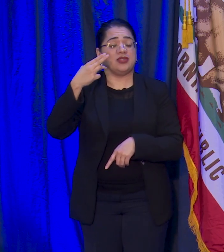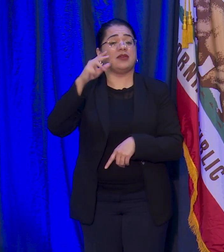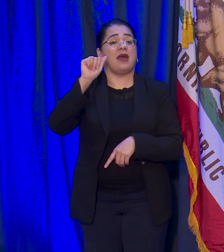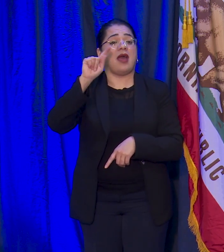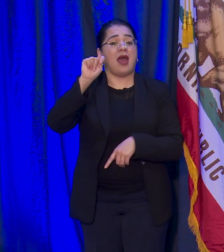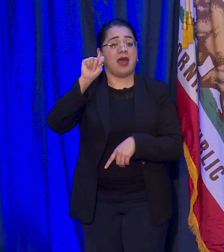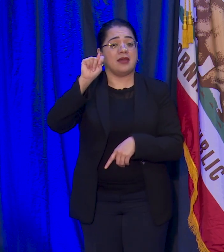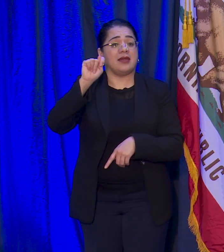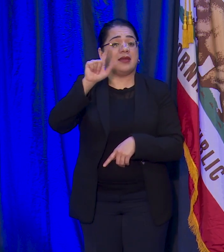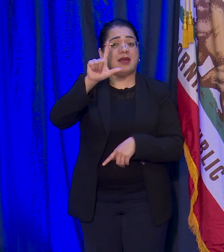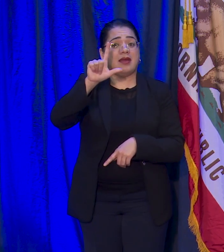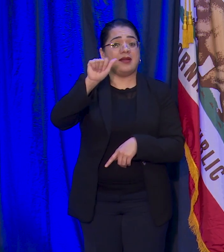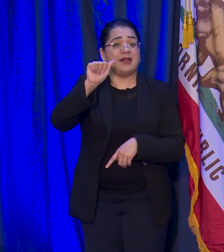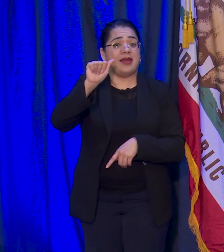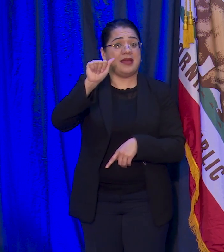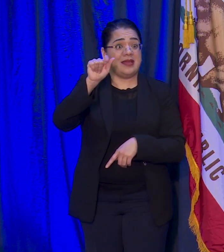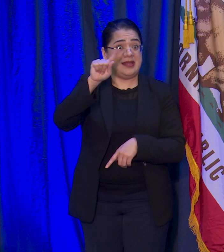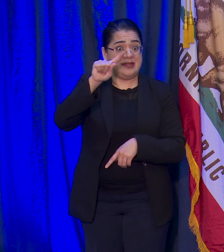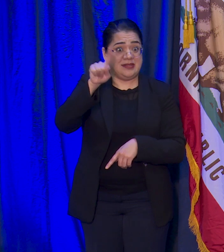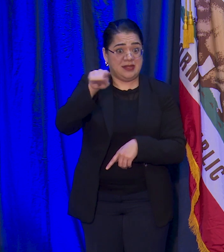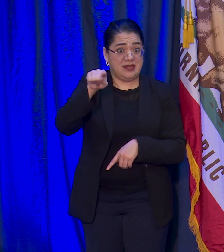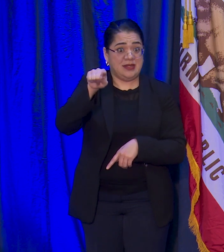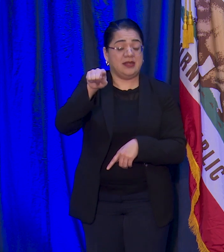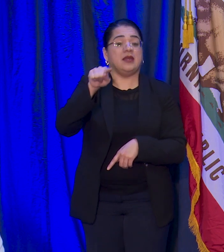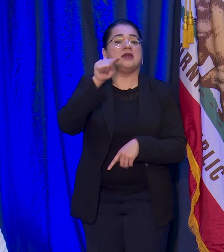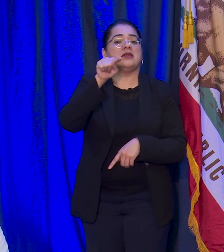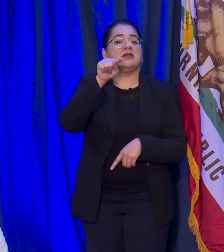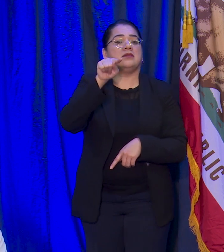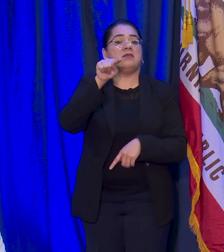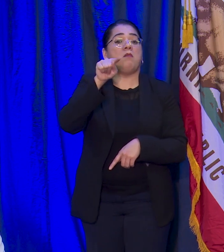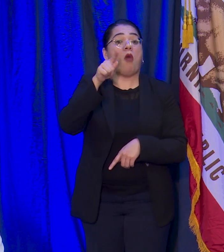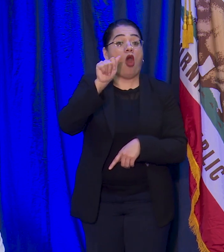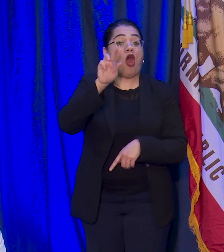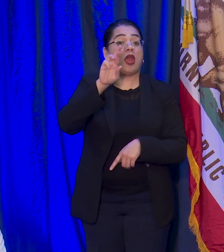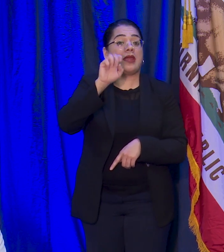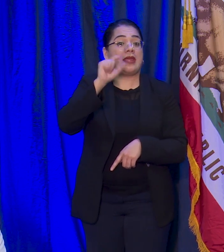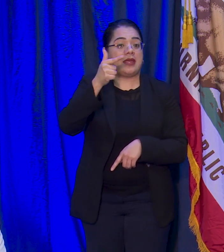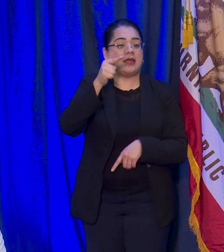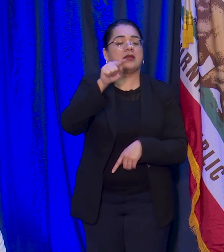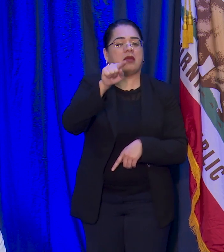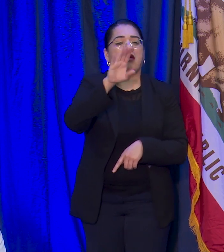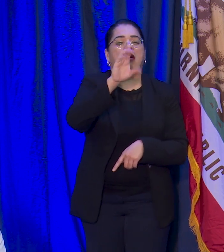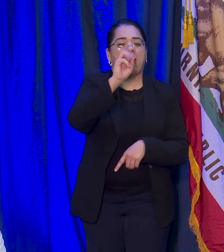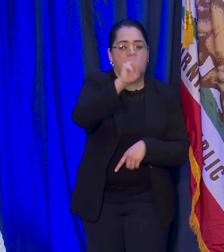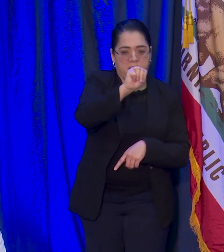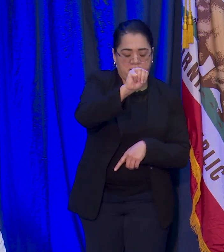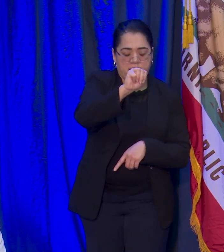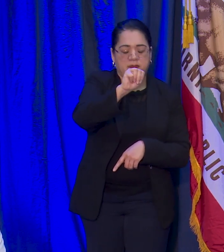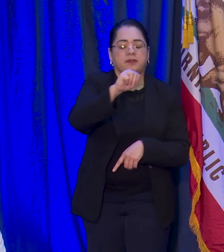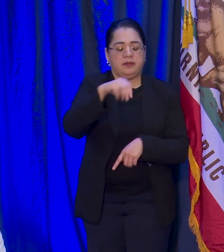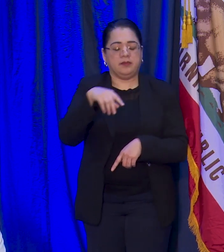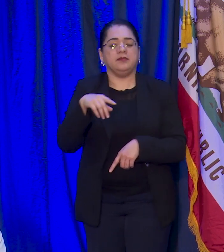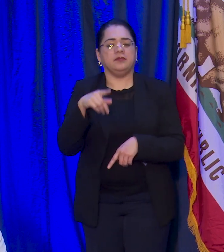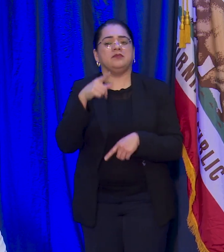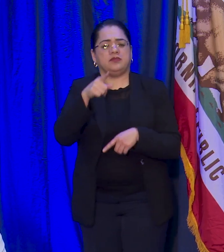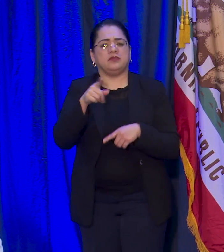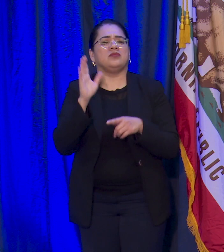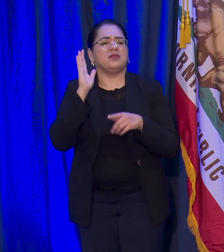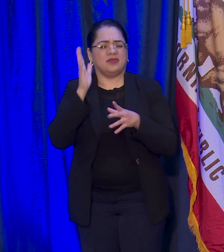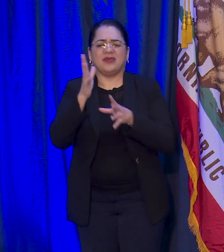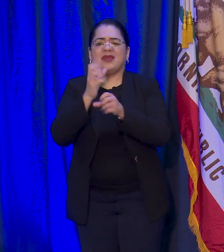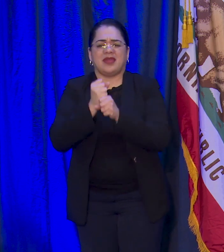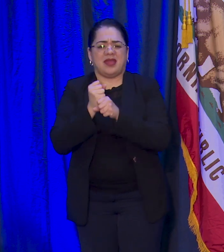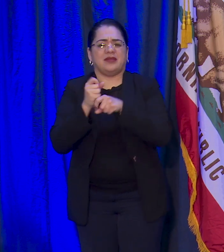longbeach@lazparking.com, and that should get you to the right person, but you can just go to longbeach.gov and find that. But again, you are able to get a parking